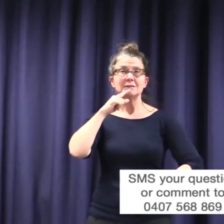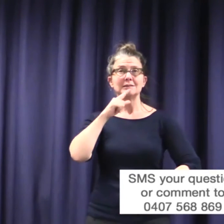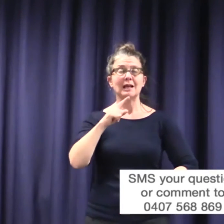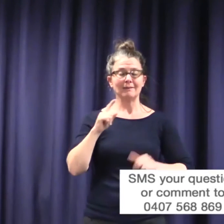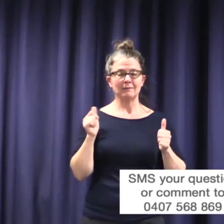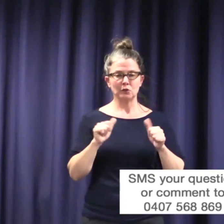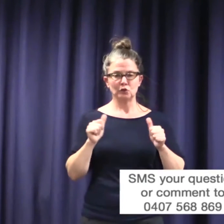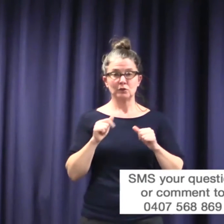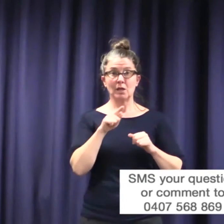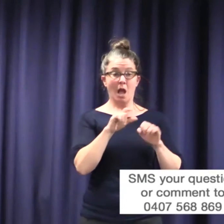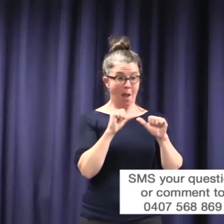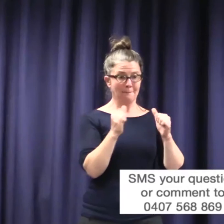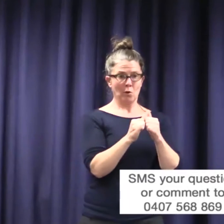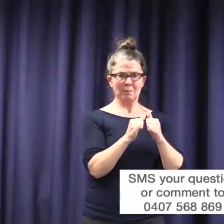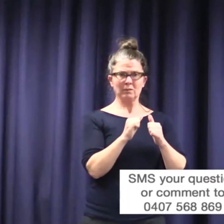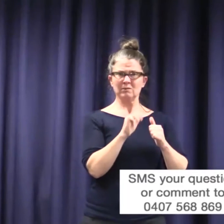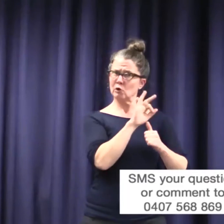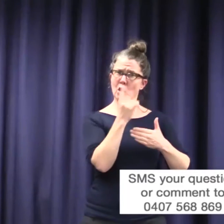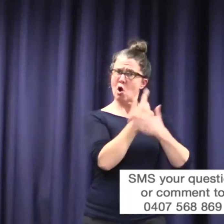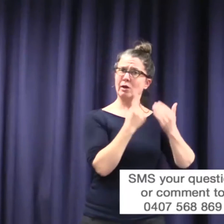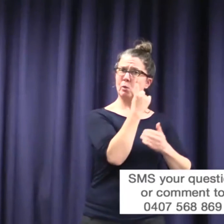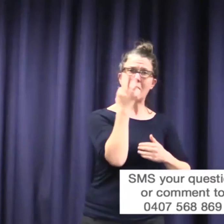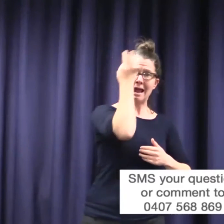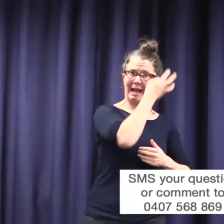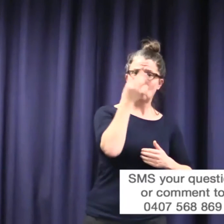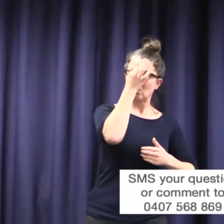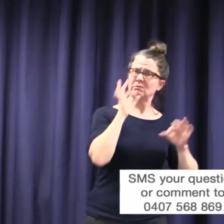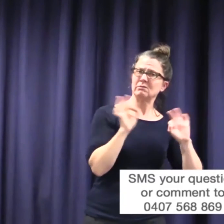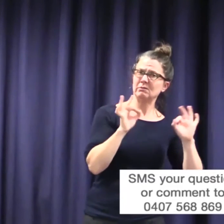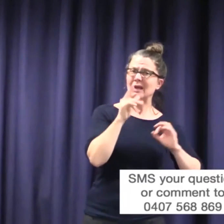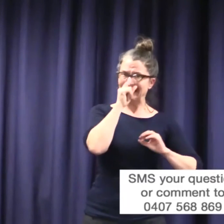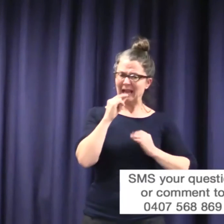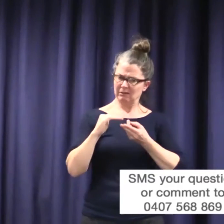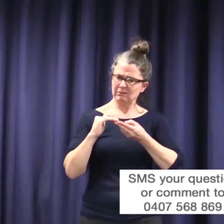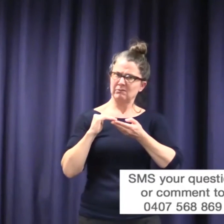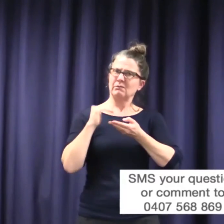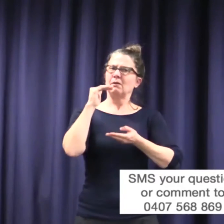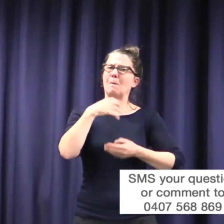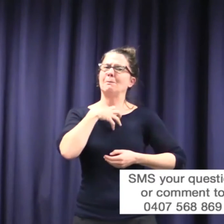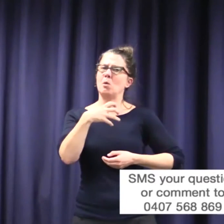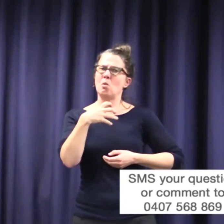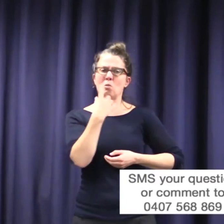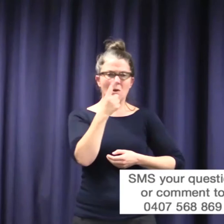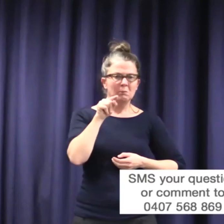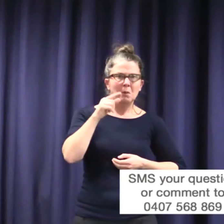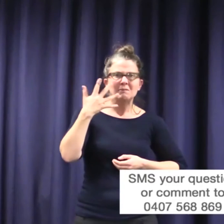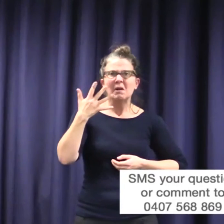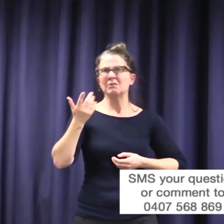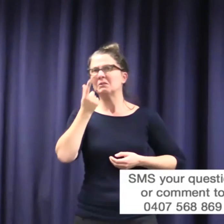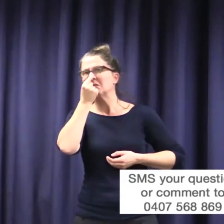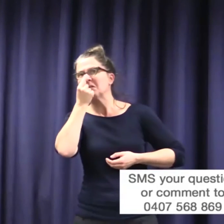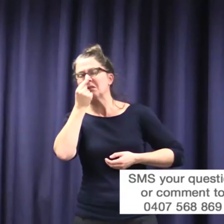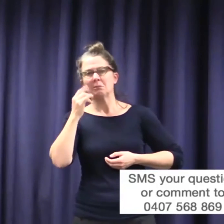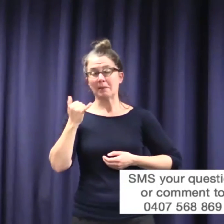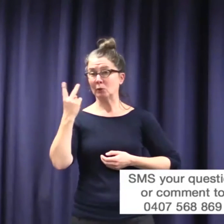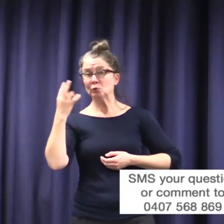can only be an hour, that there are arrangements for appointments to go over an hour. It can be an hour